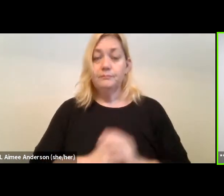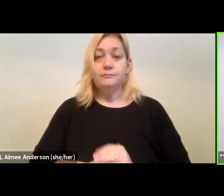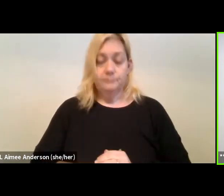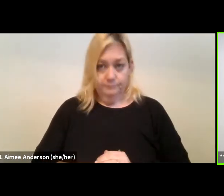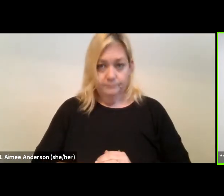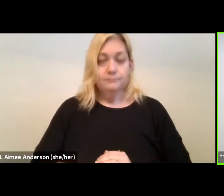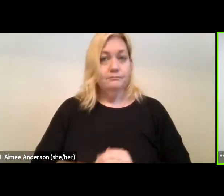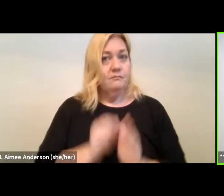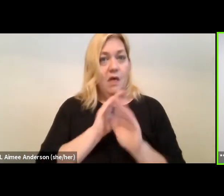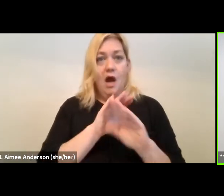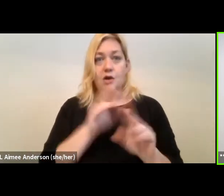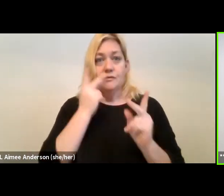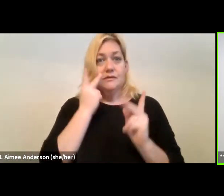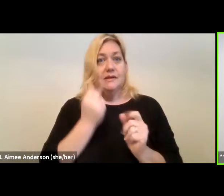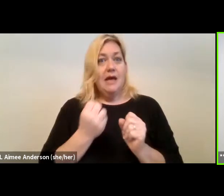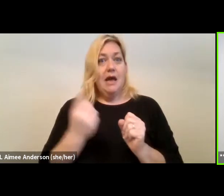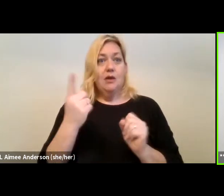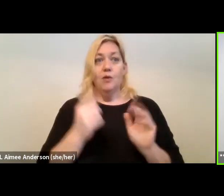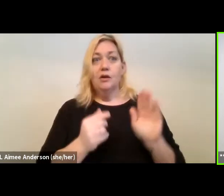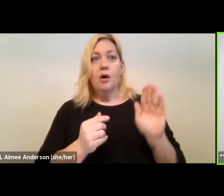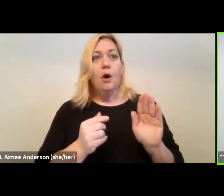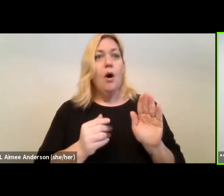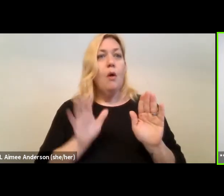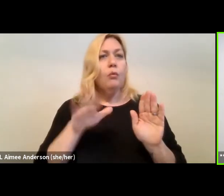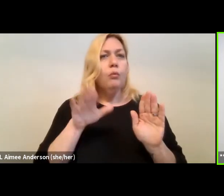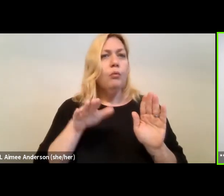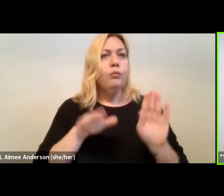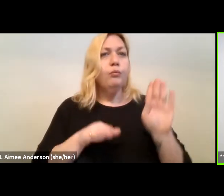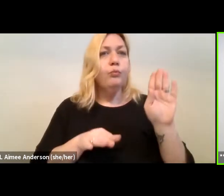Okay, I don't see anyone's up. I